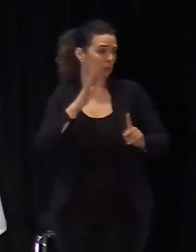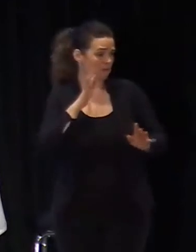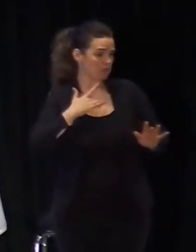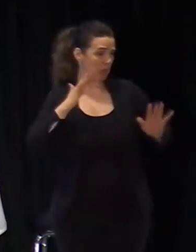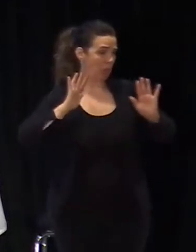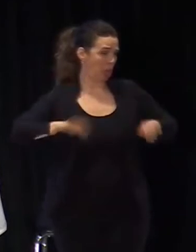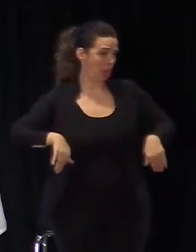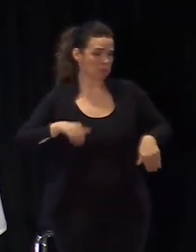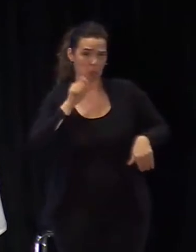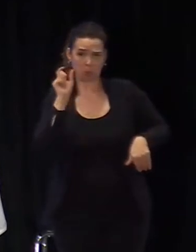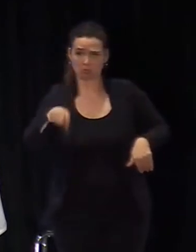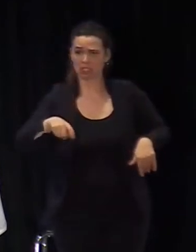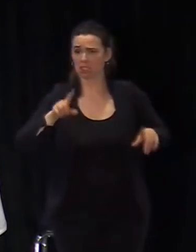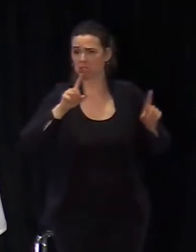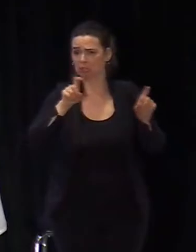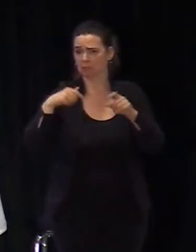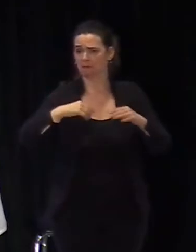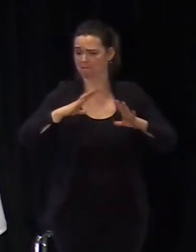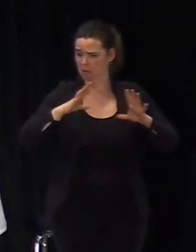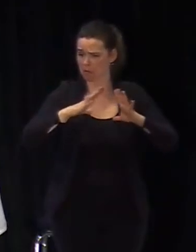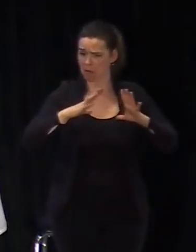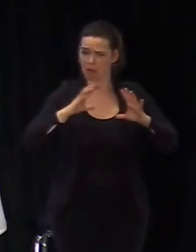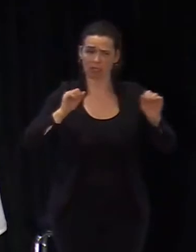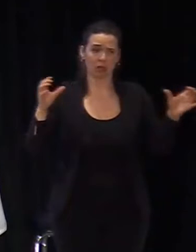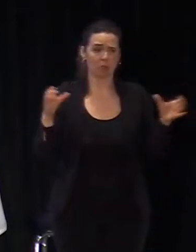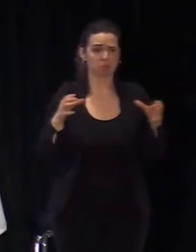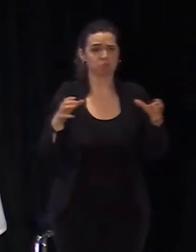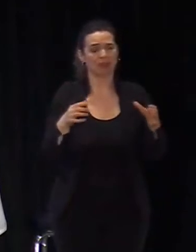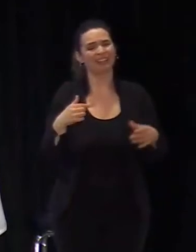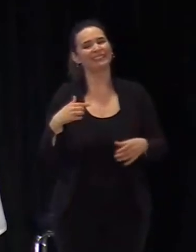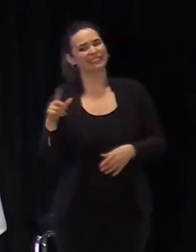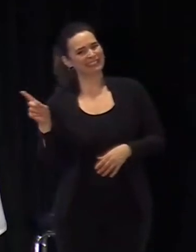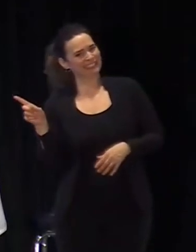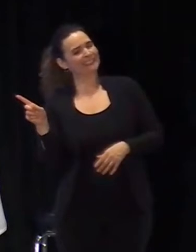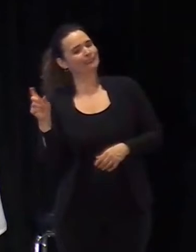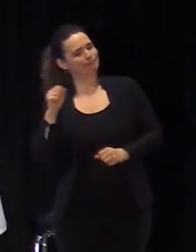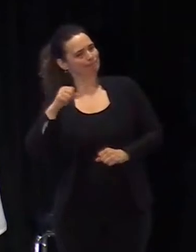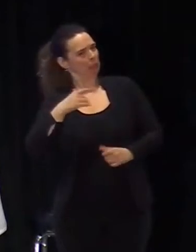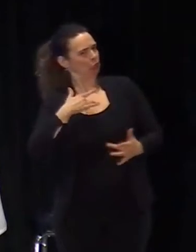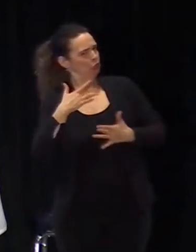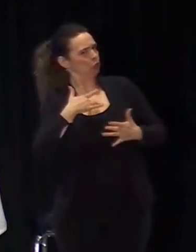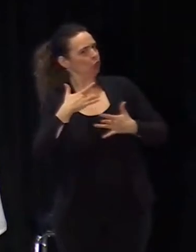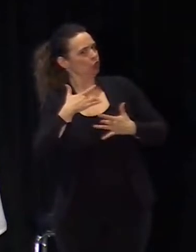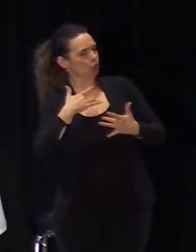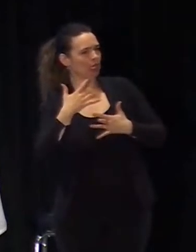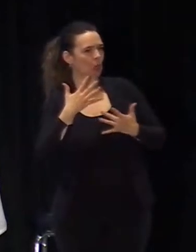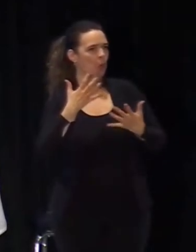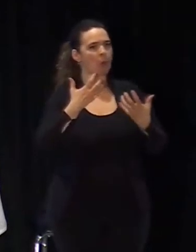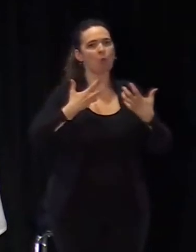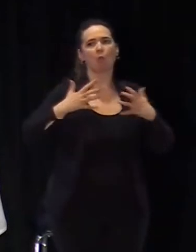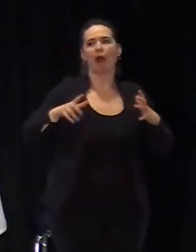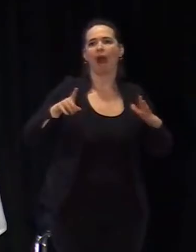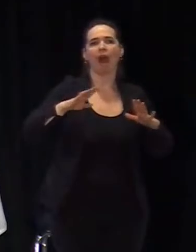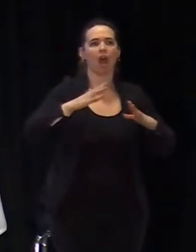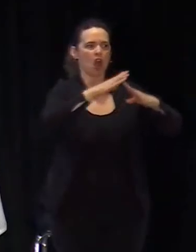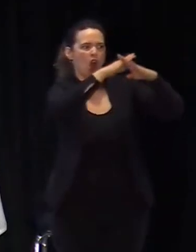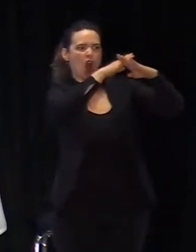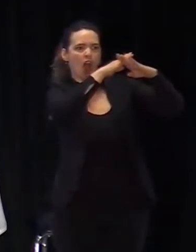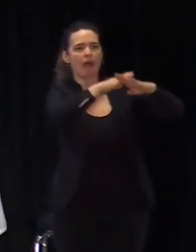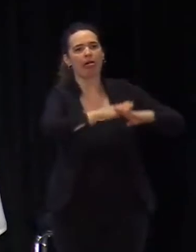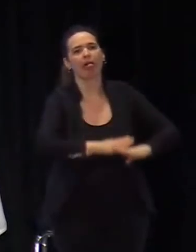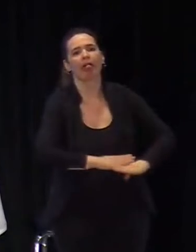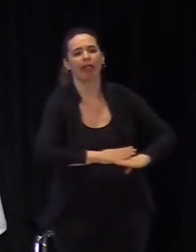yeah. I think when everybody was, when we went through all the holiday seasons, everybody was very focused on this,